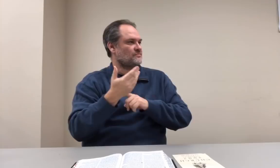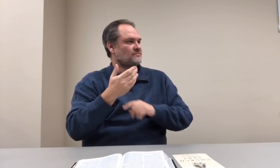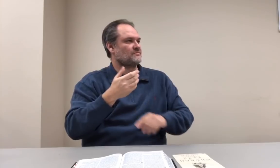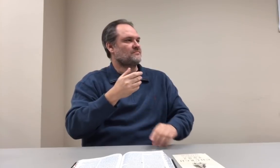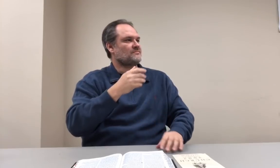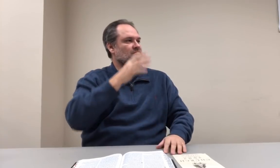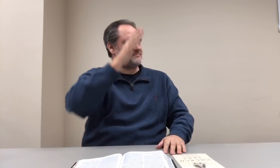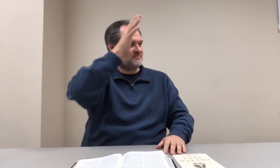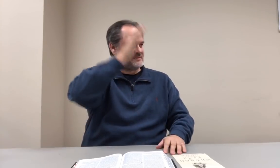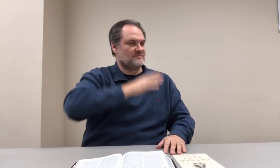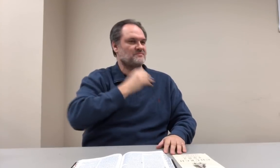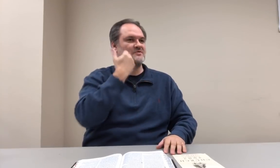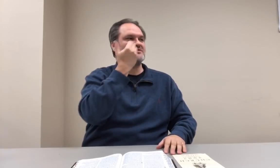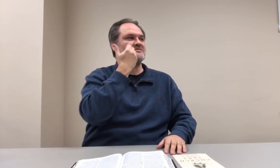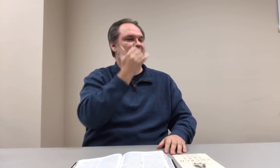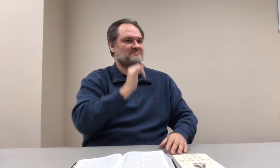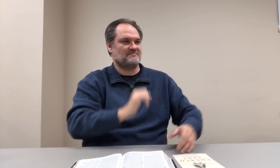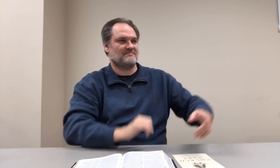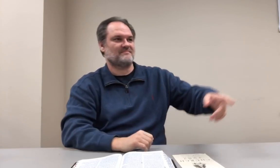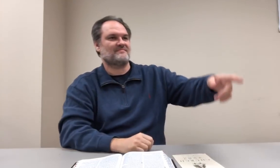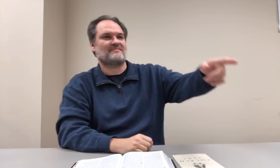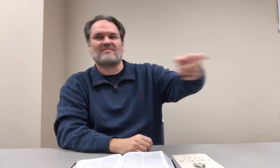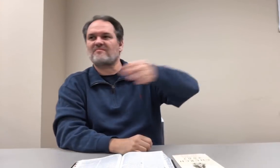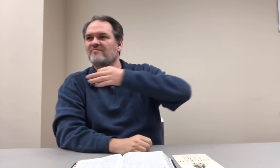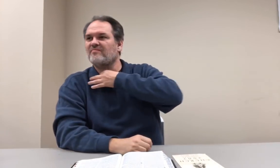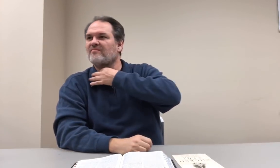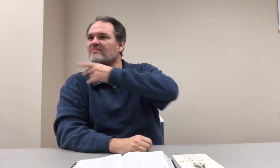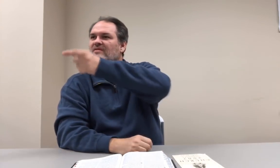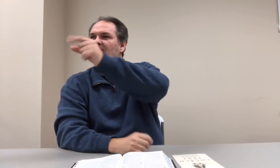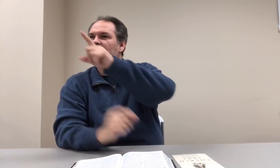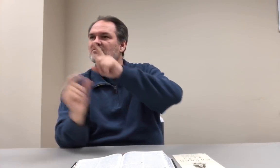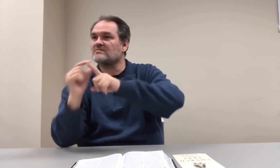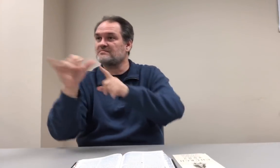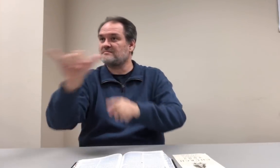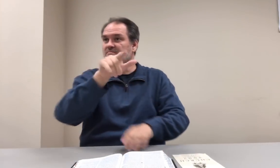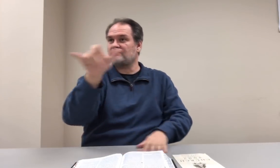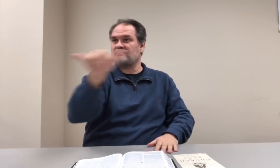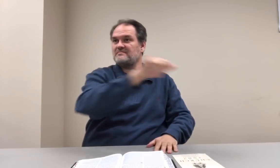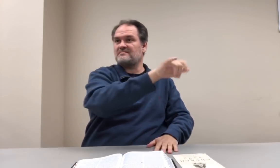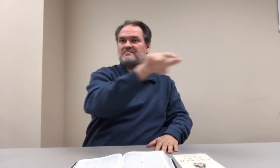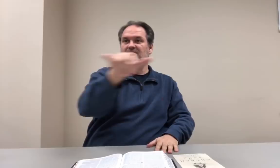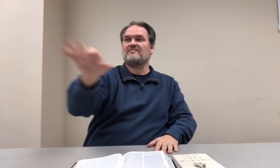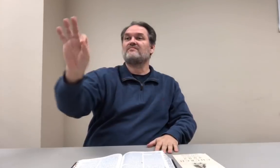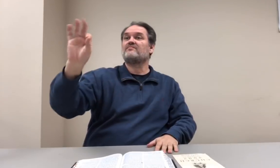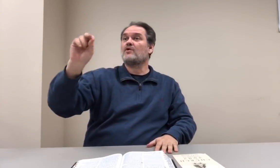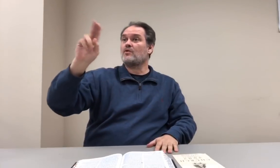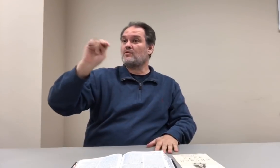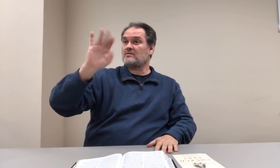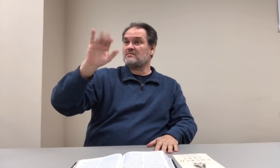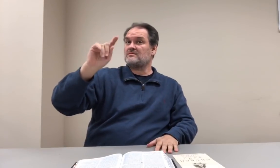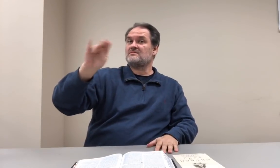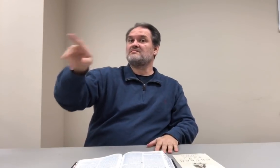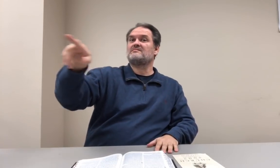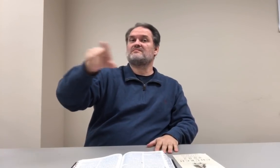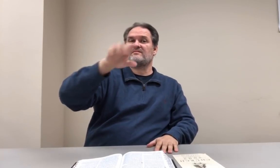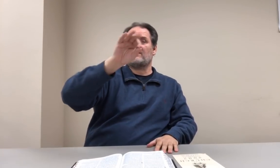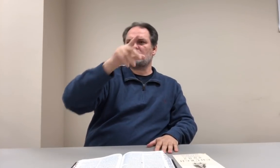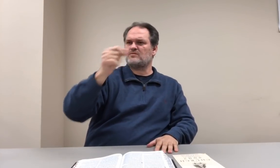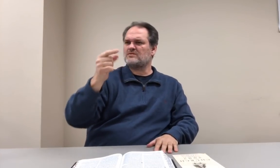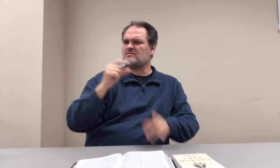I've been studying church history for a while, so I'm really looking at all these documents. This is called the Belgic Confession. This is from